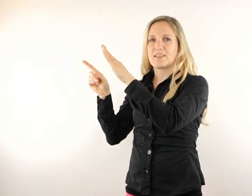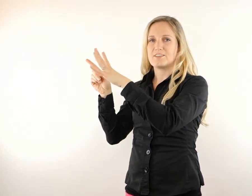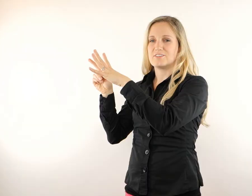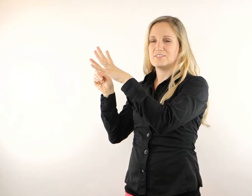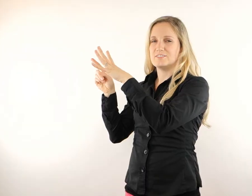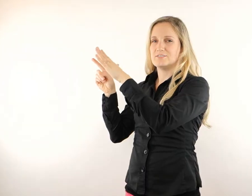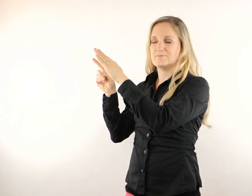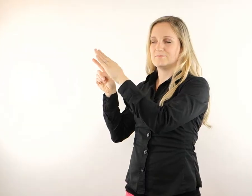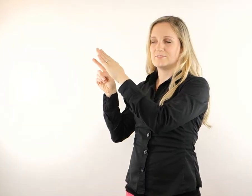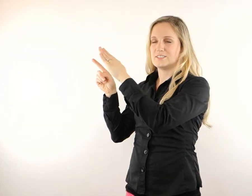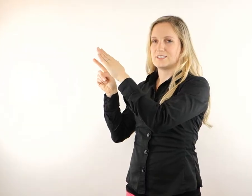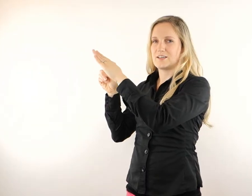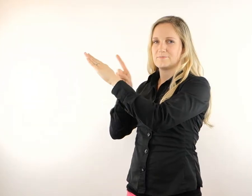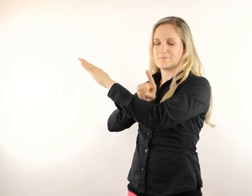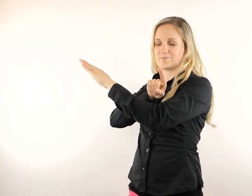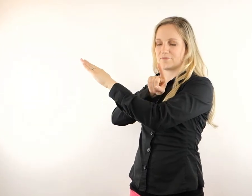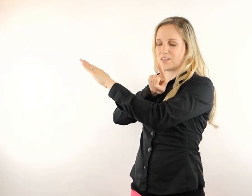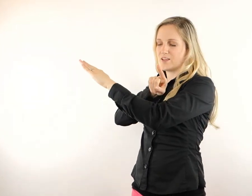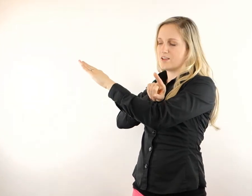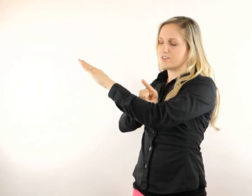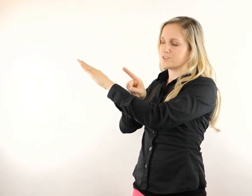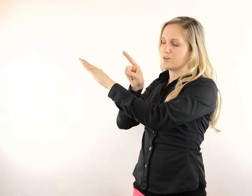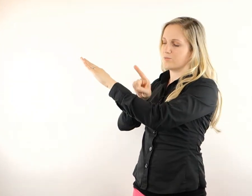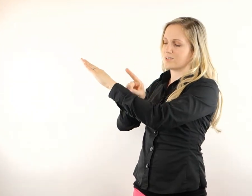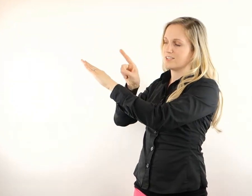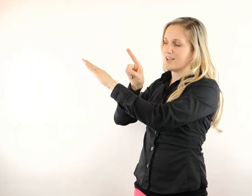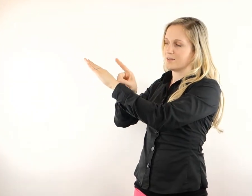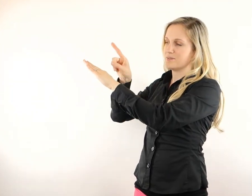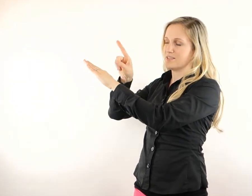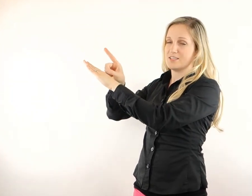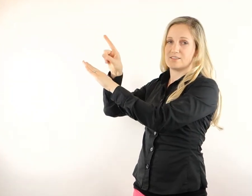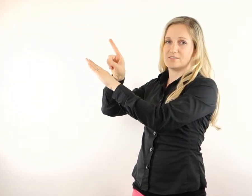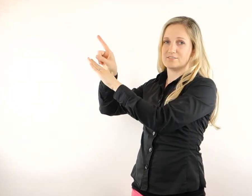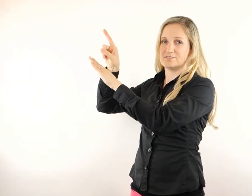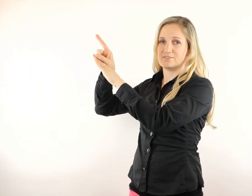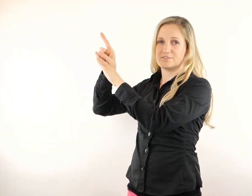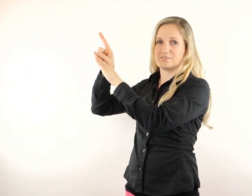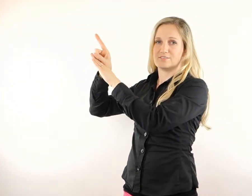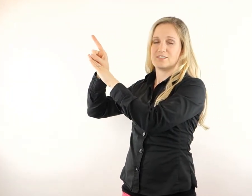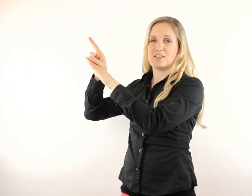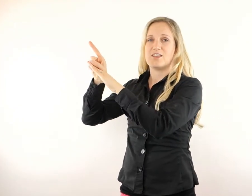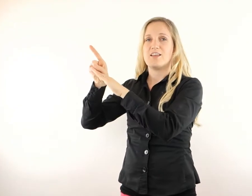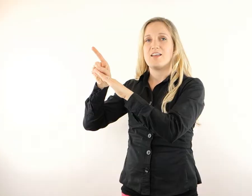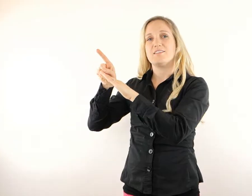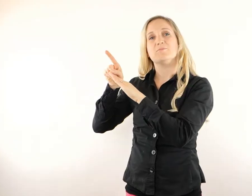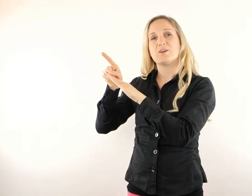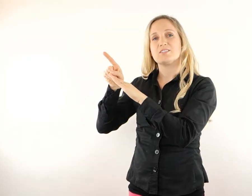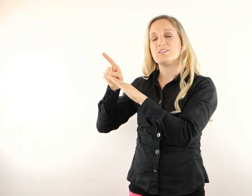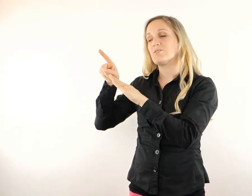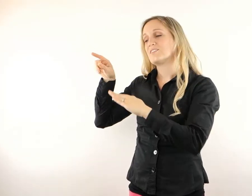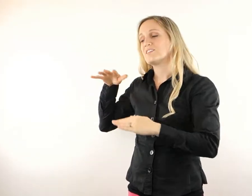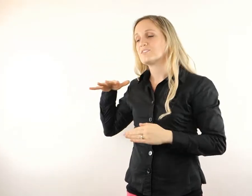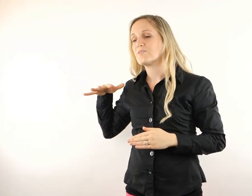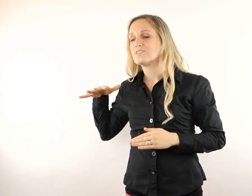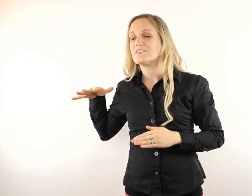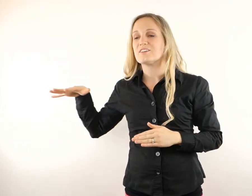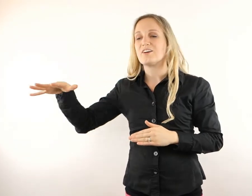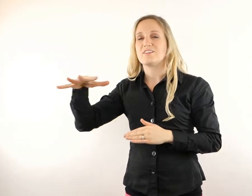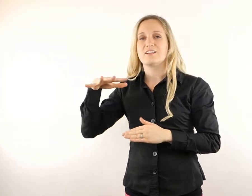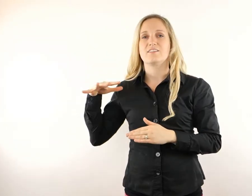And your hill is like that. So climbing the hill. And then where is he going? He's going to the garden.